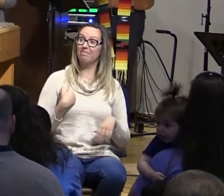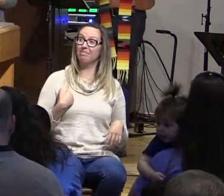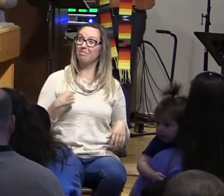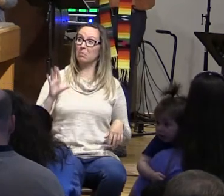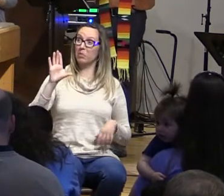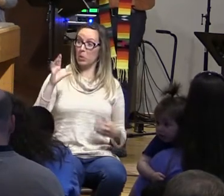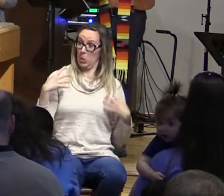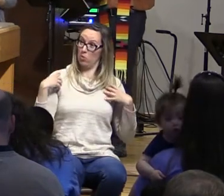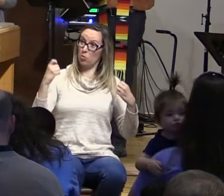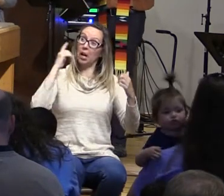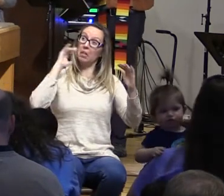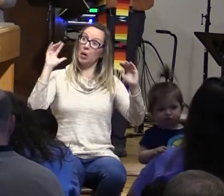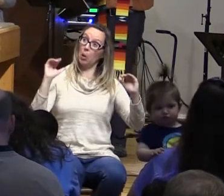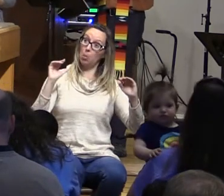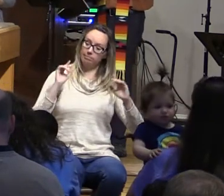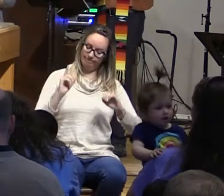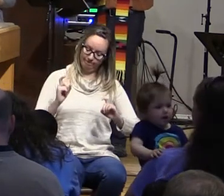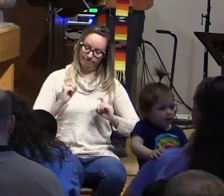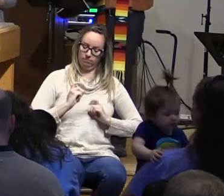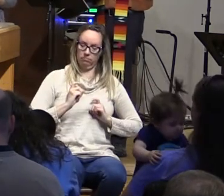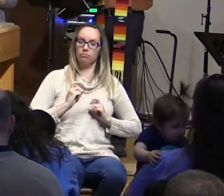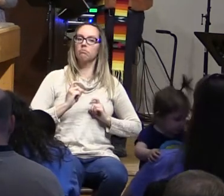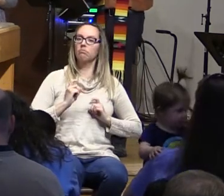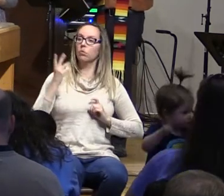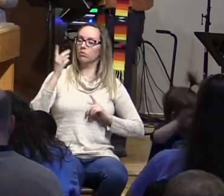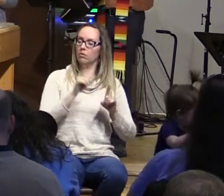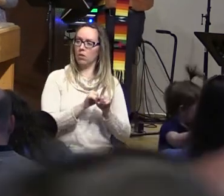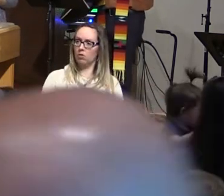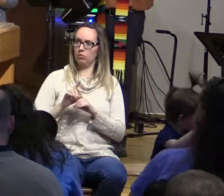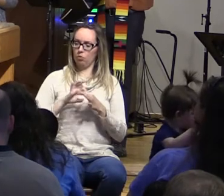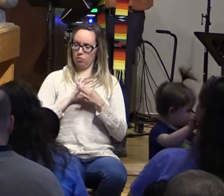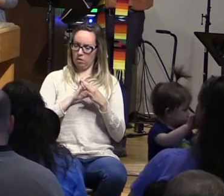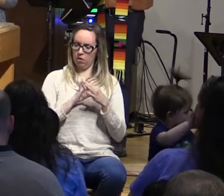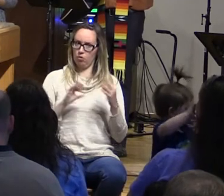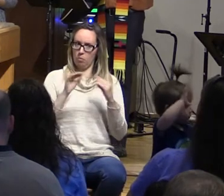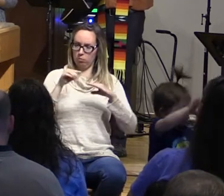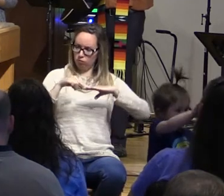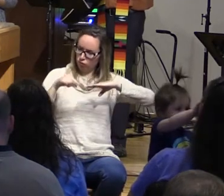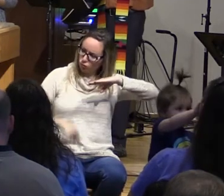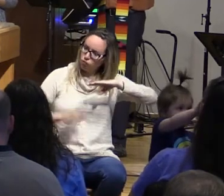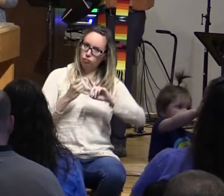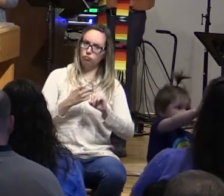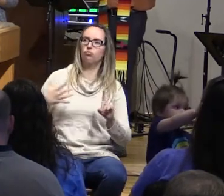your strength and hope and to deepen our relationship with you.